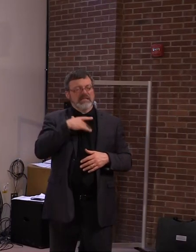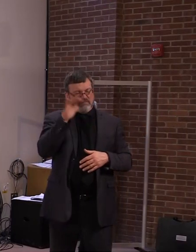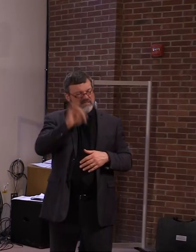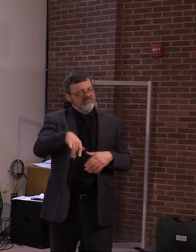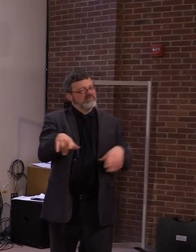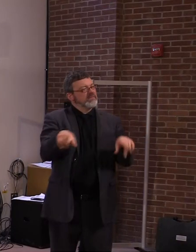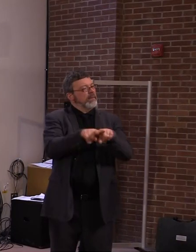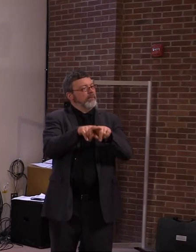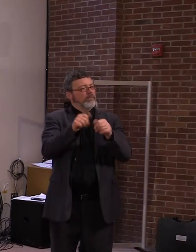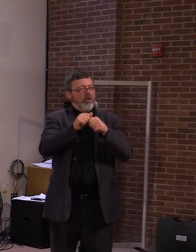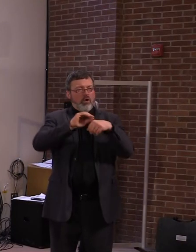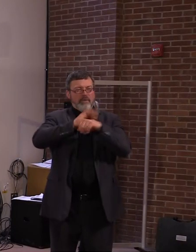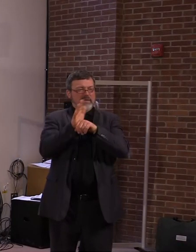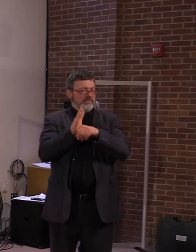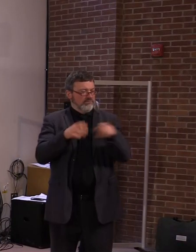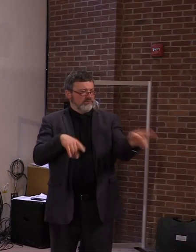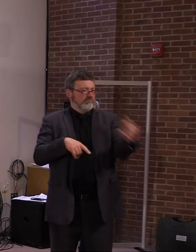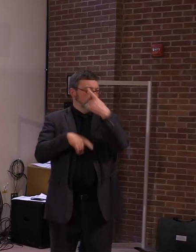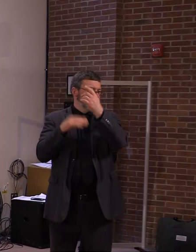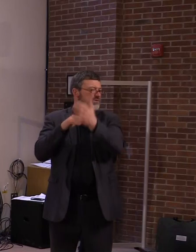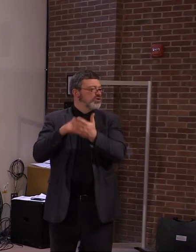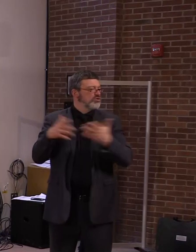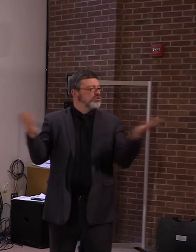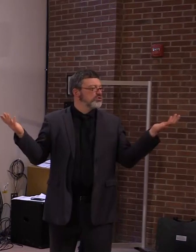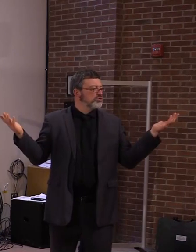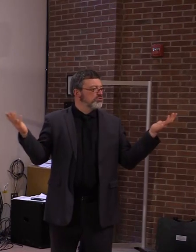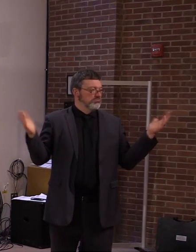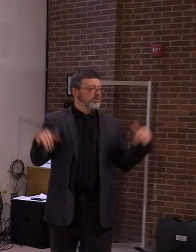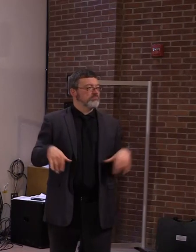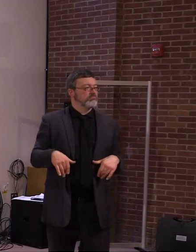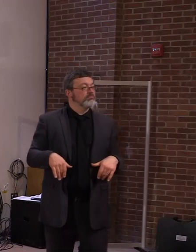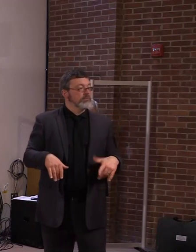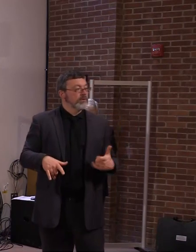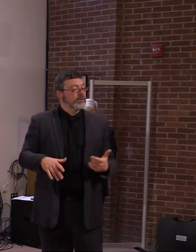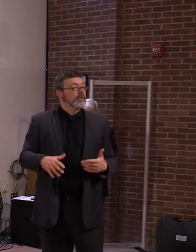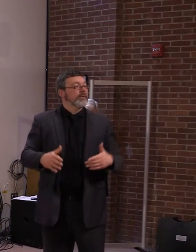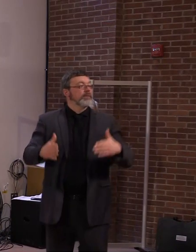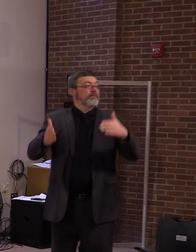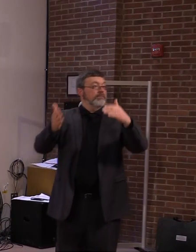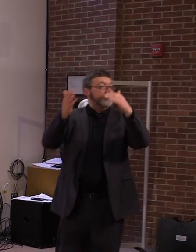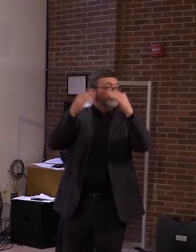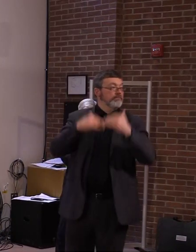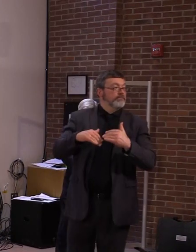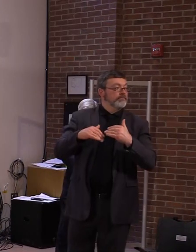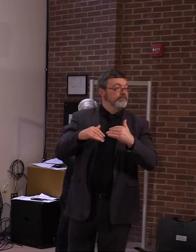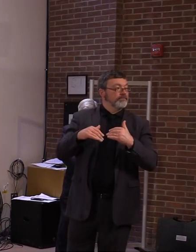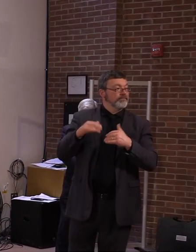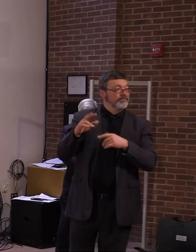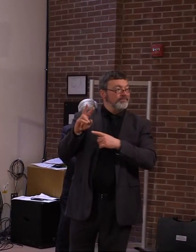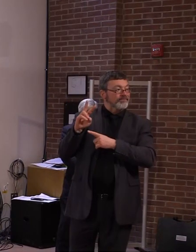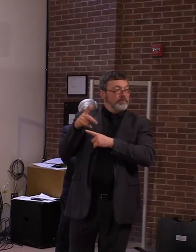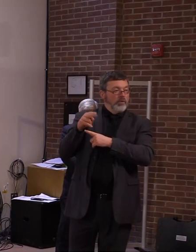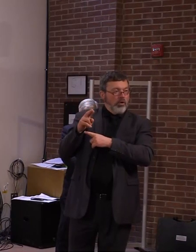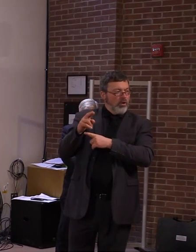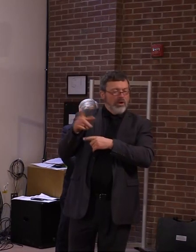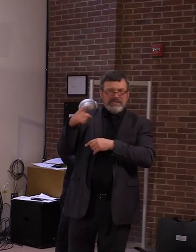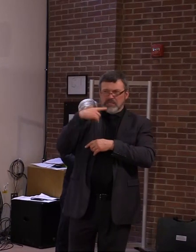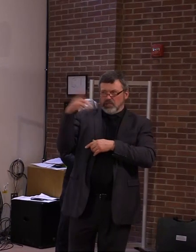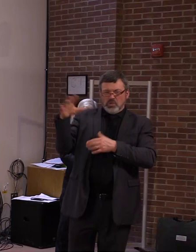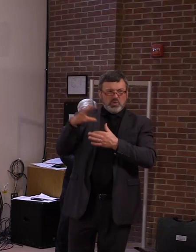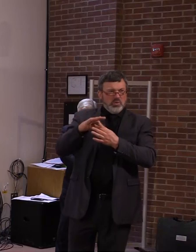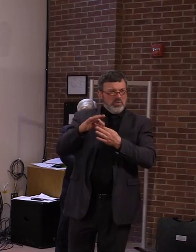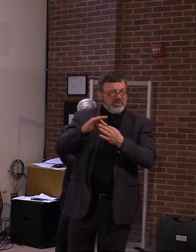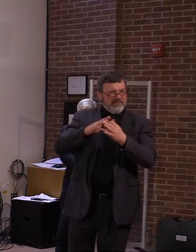And on a separate topic, we've heard a lot today about the high hospitalization numbers, the highest we've seen so far in the